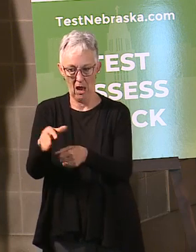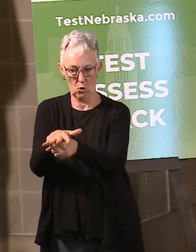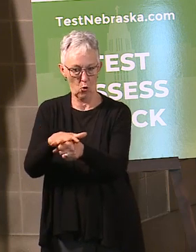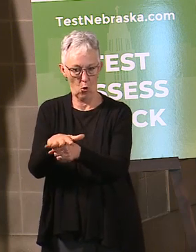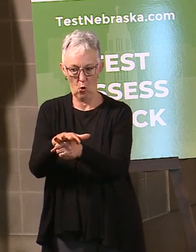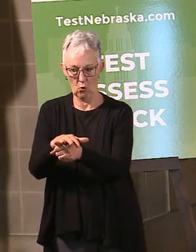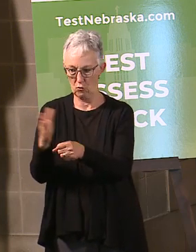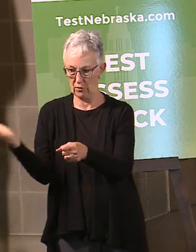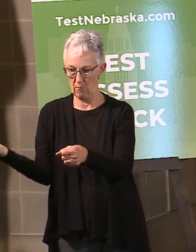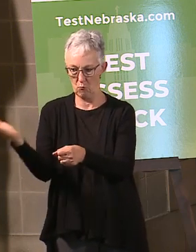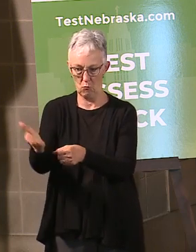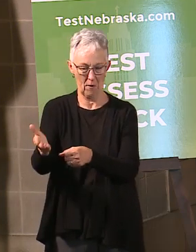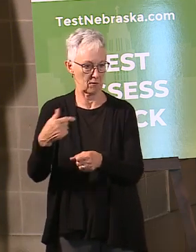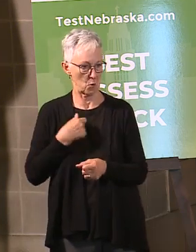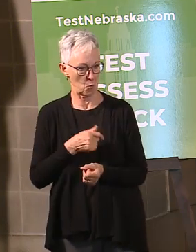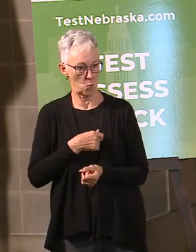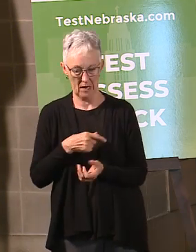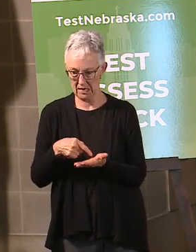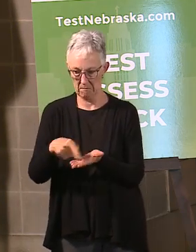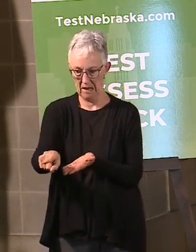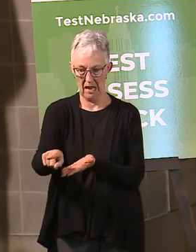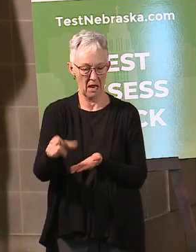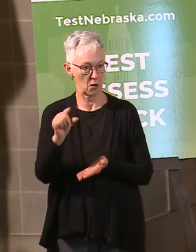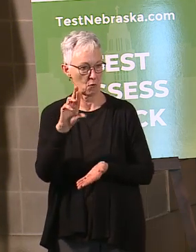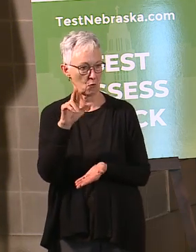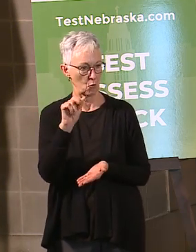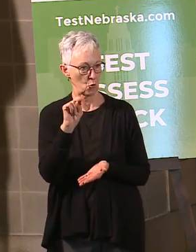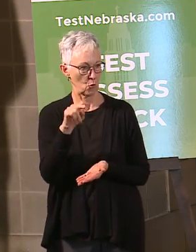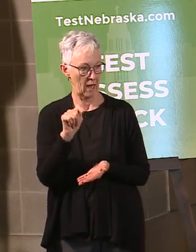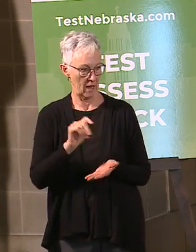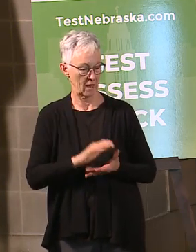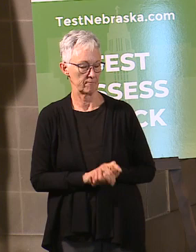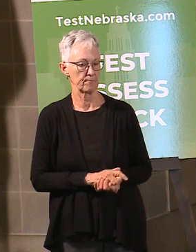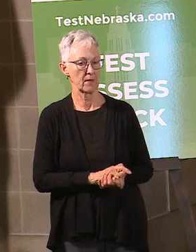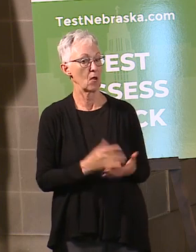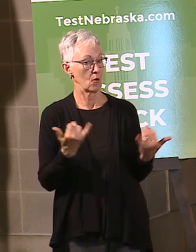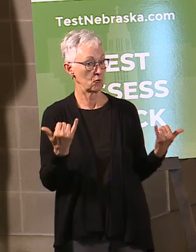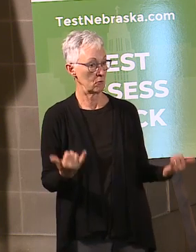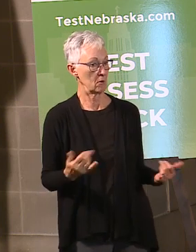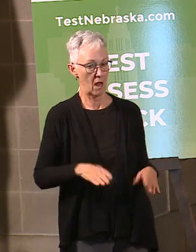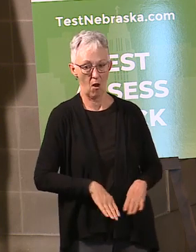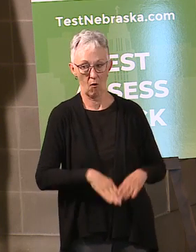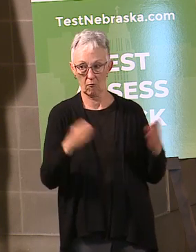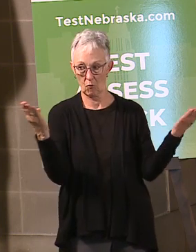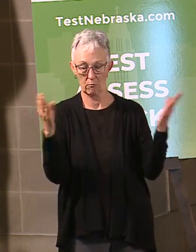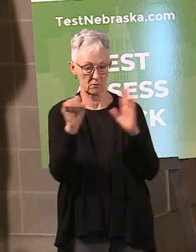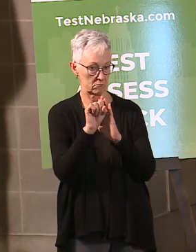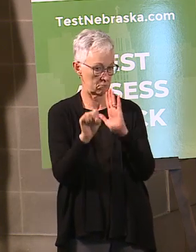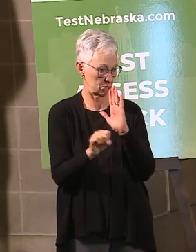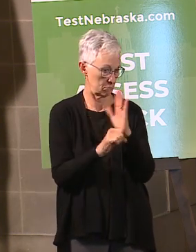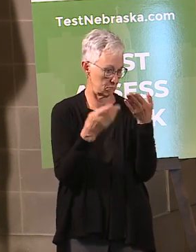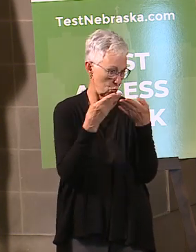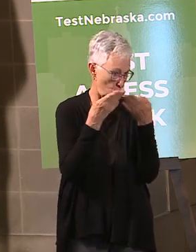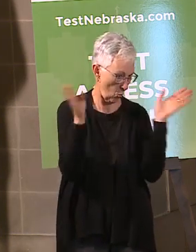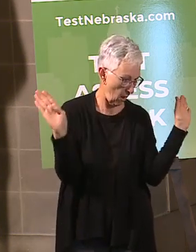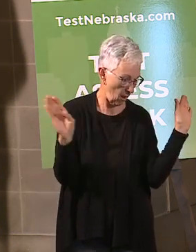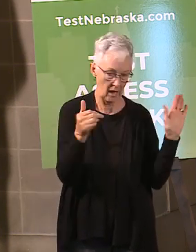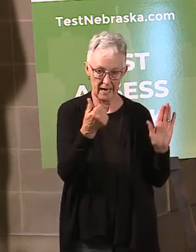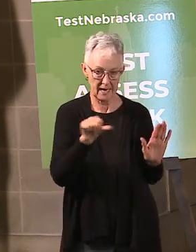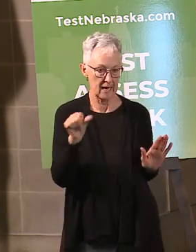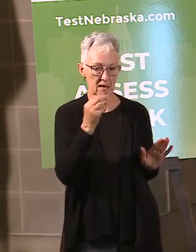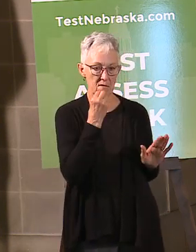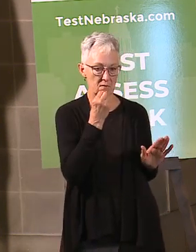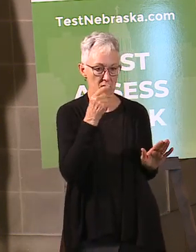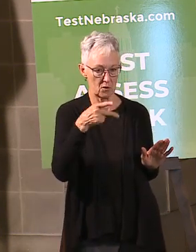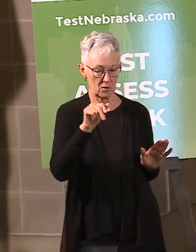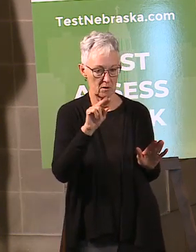this out statewide. Any food pantry that would like to apply for this grant, the application is on our website at